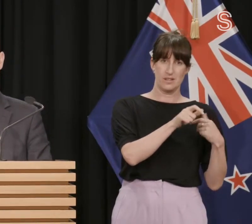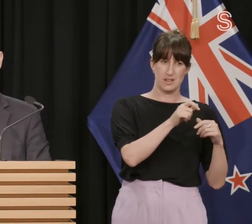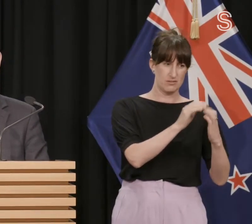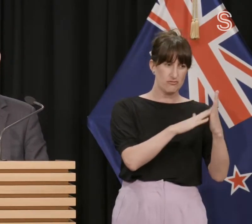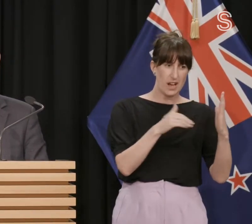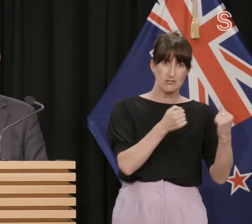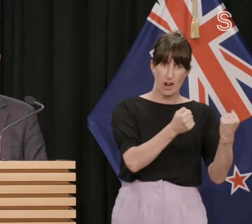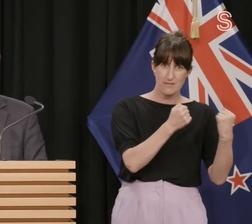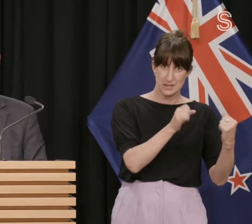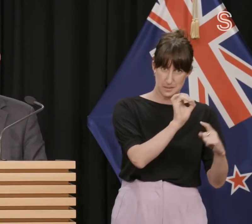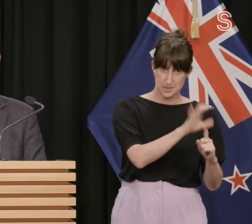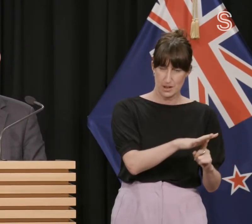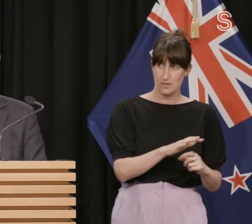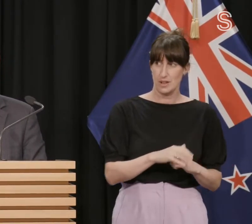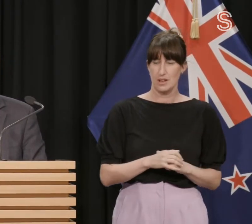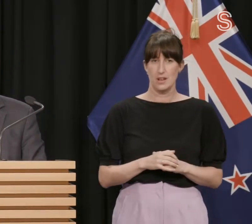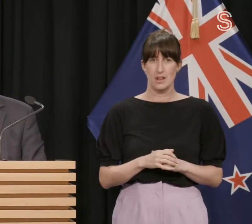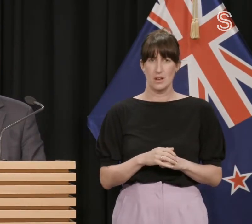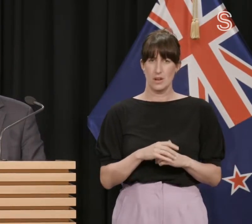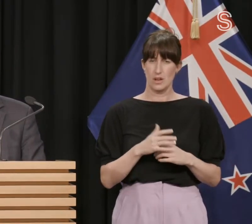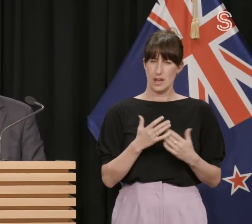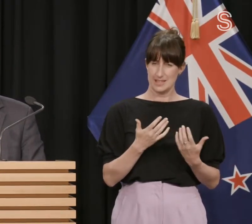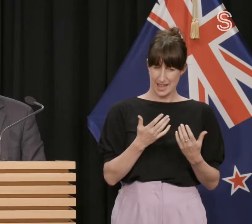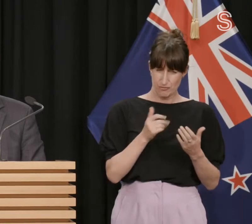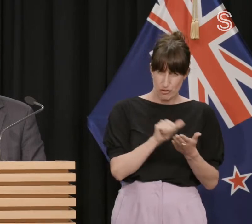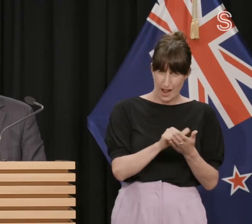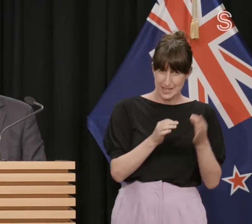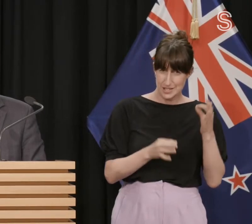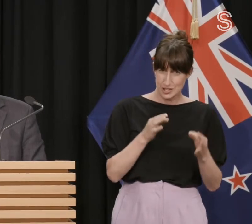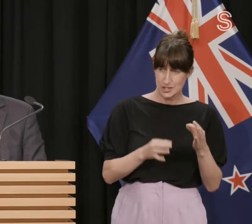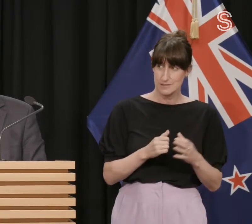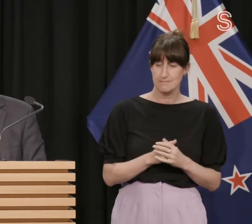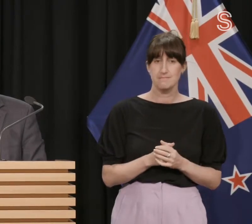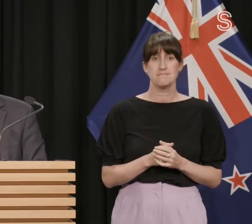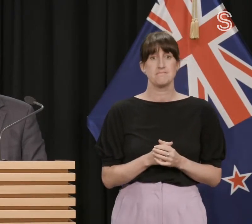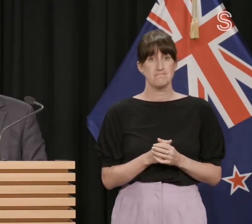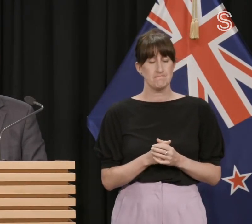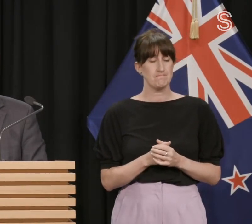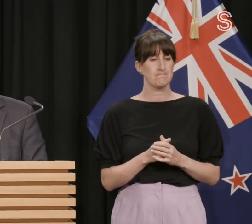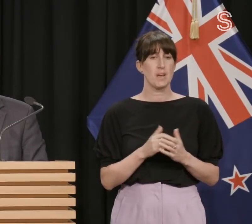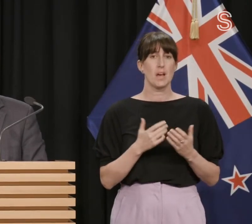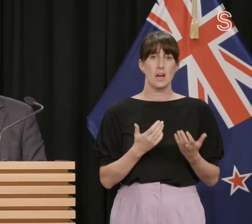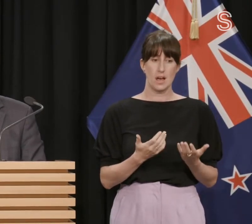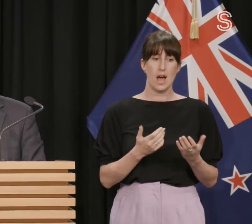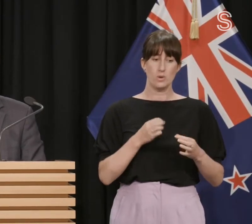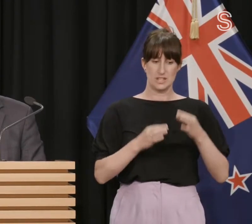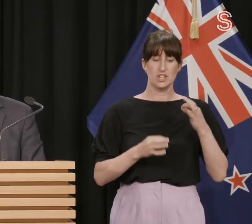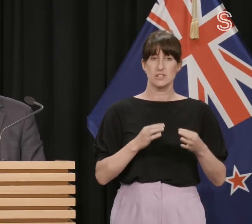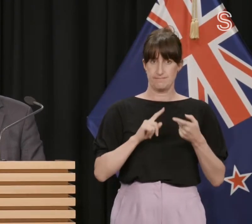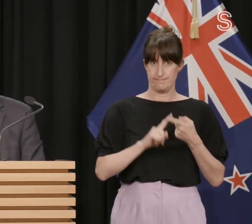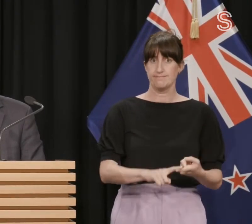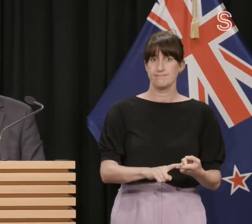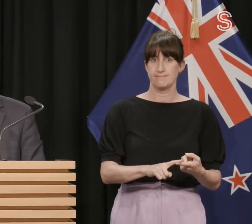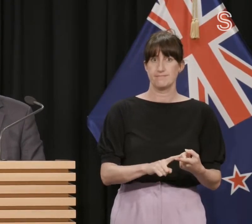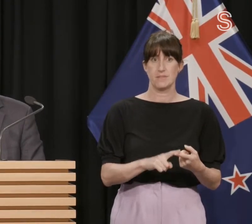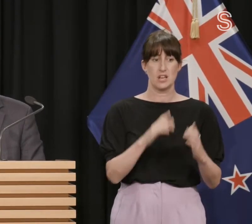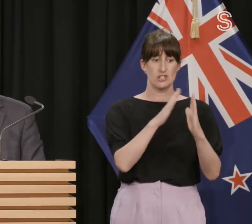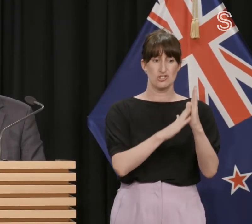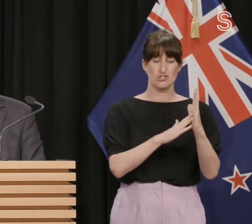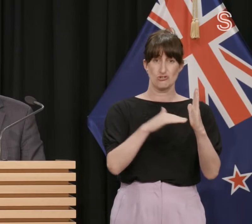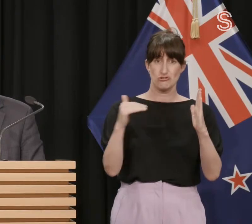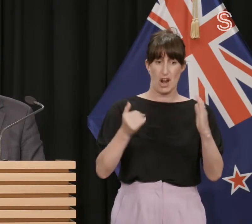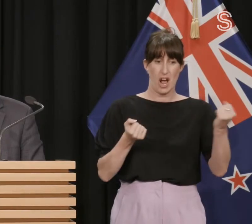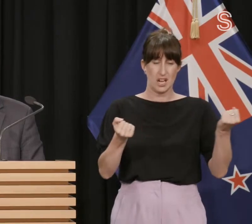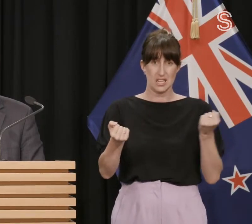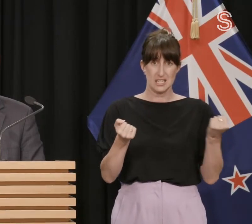moment. The decisions that we took still stand. I acknowledge that the trucking industry has been